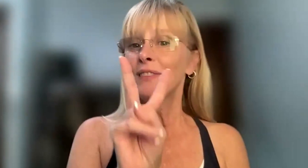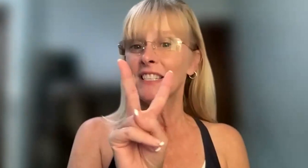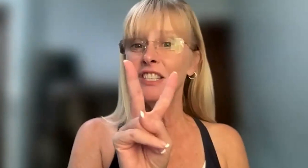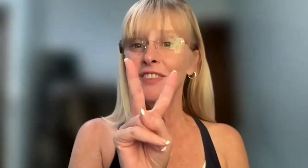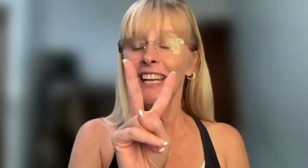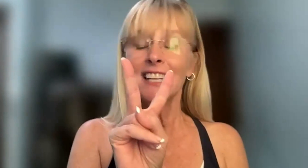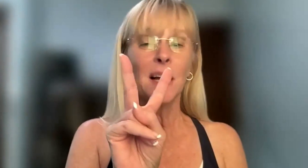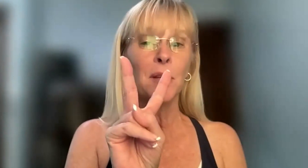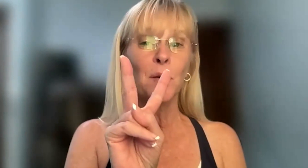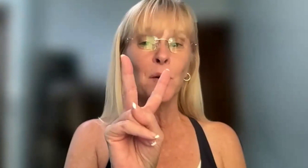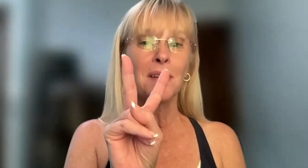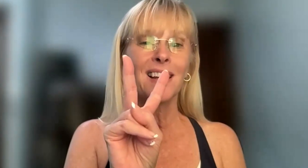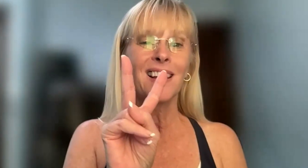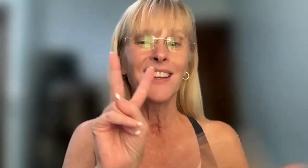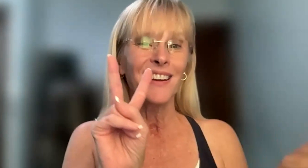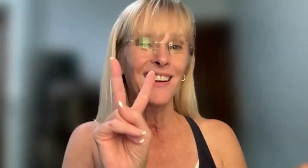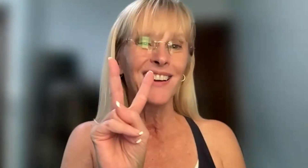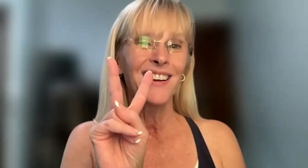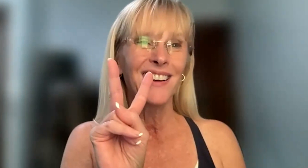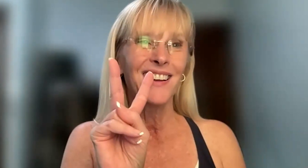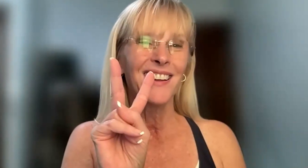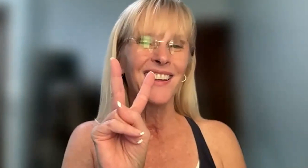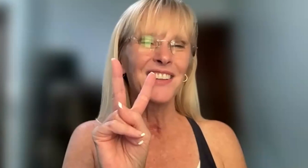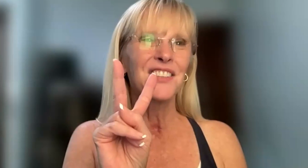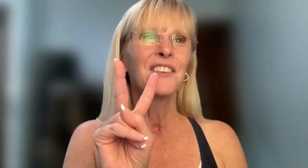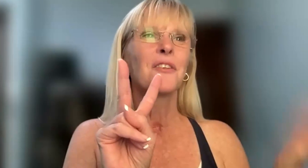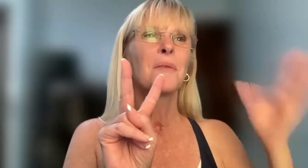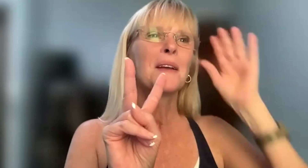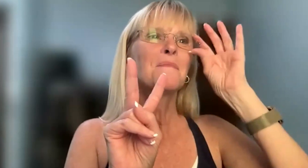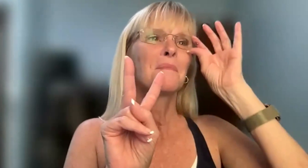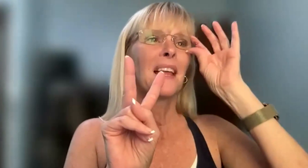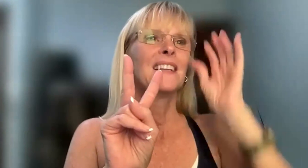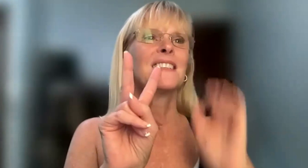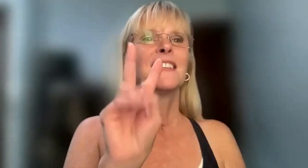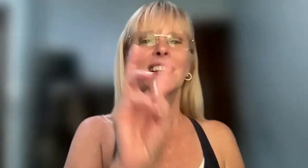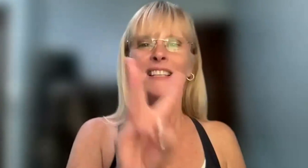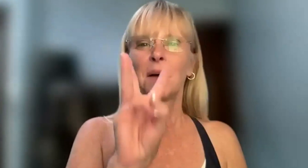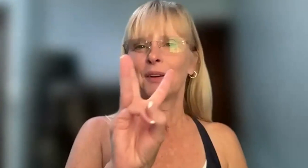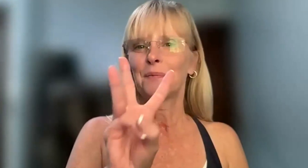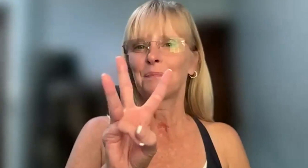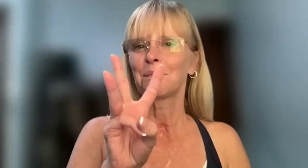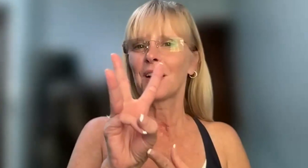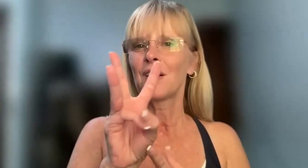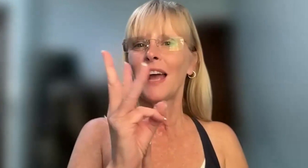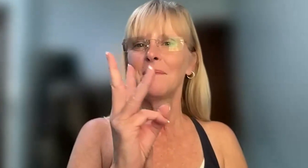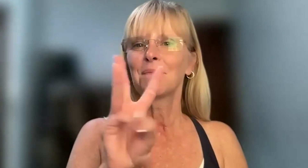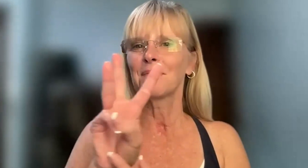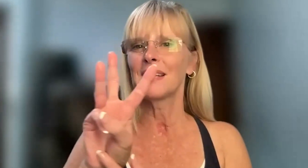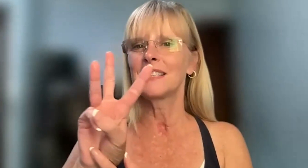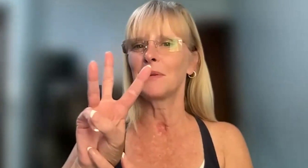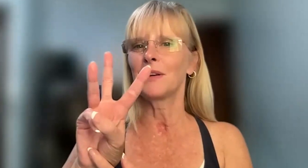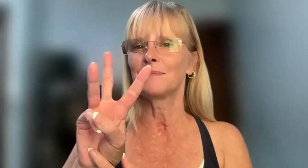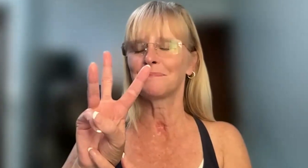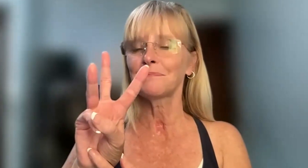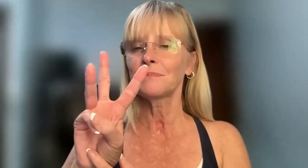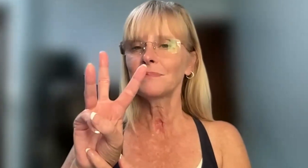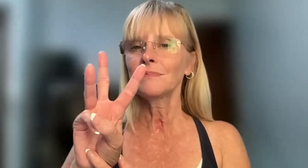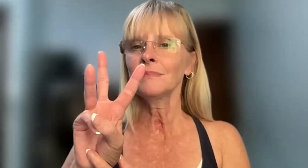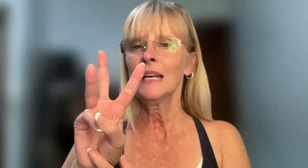this is V, W would be, can you do it for me? W, okay, W.